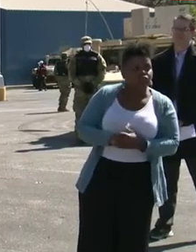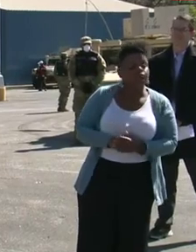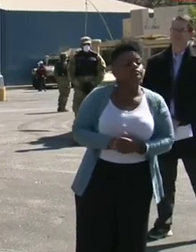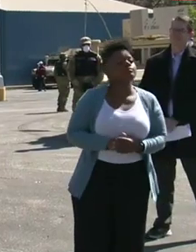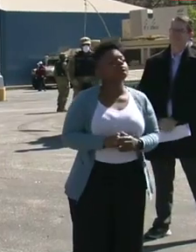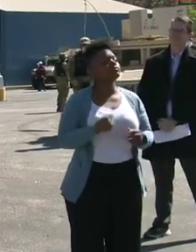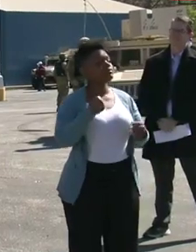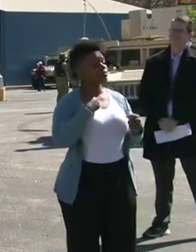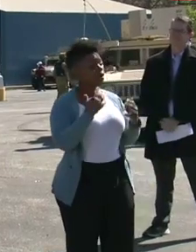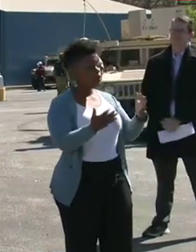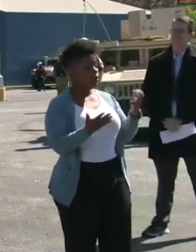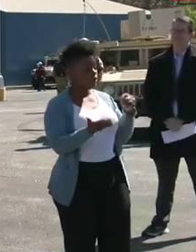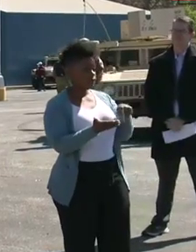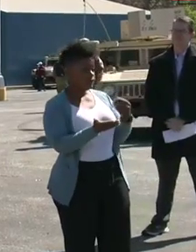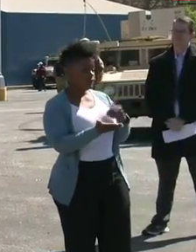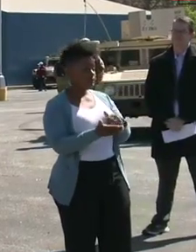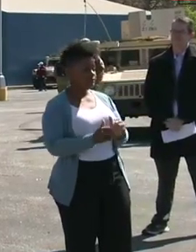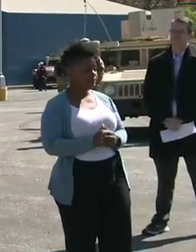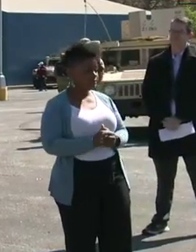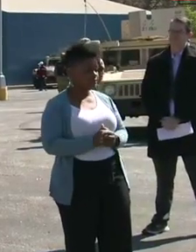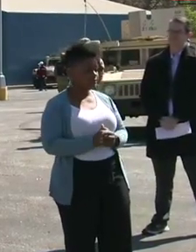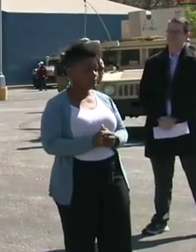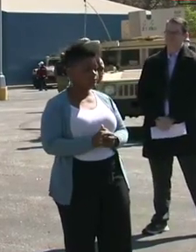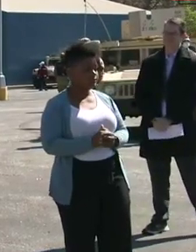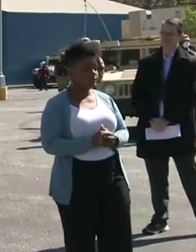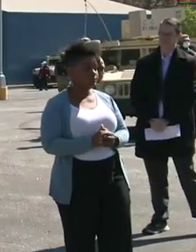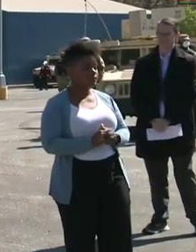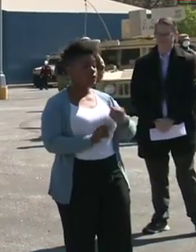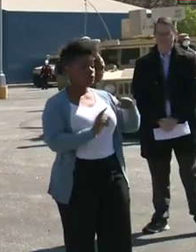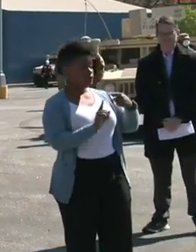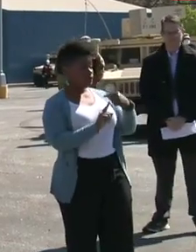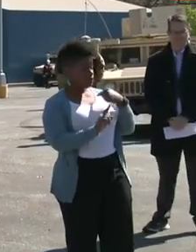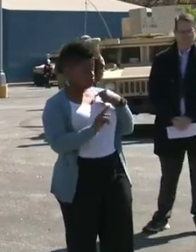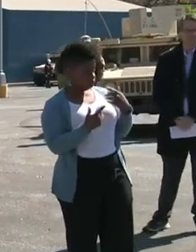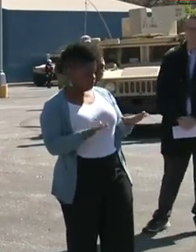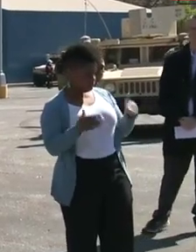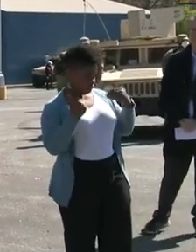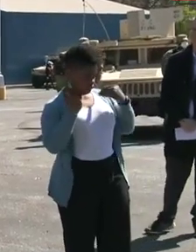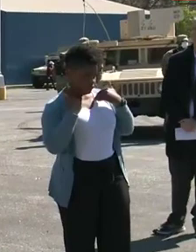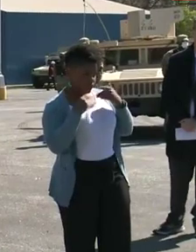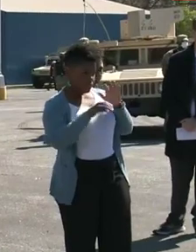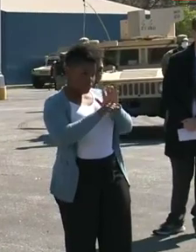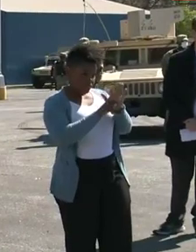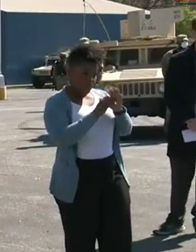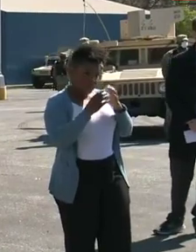what I told you, that when we have the surgical masks to provide, we will provide them.